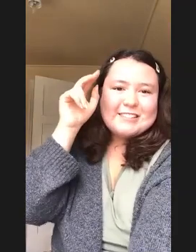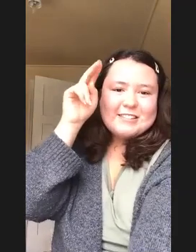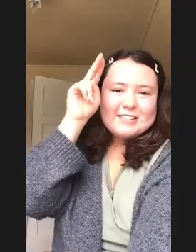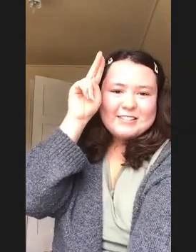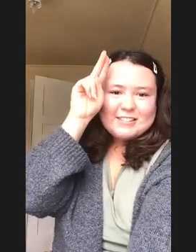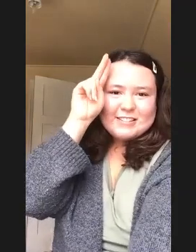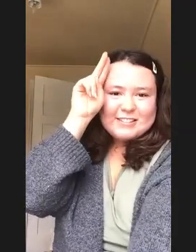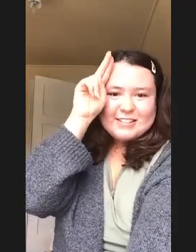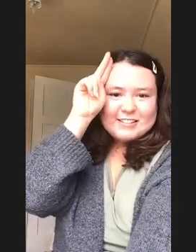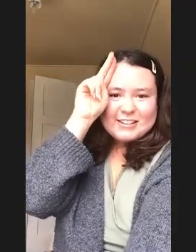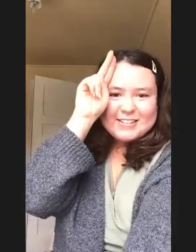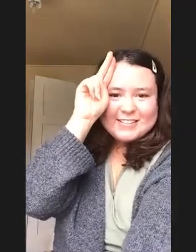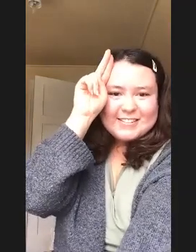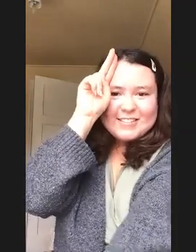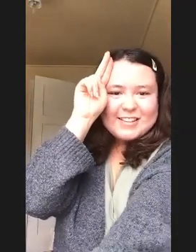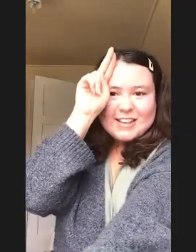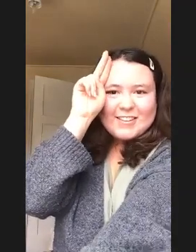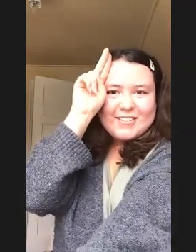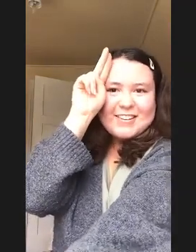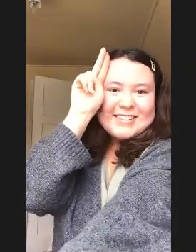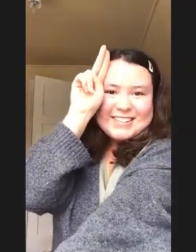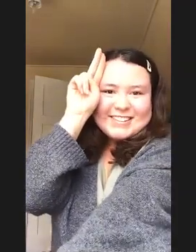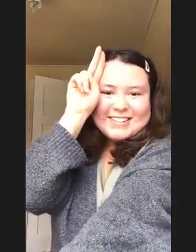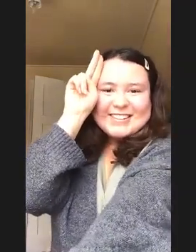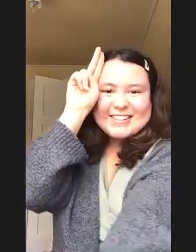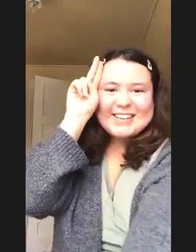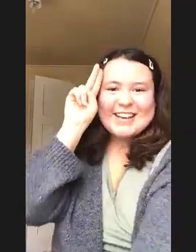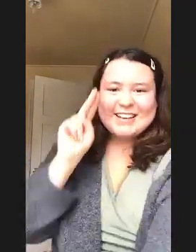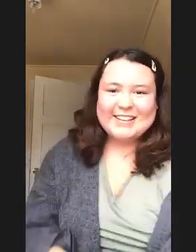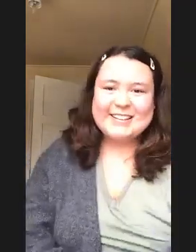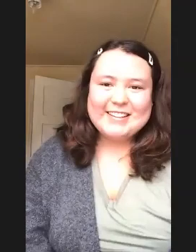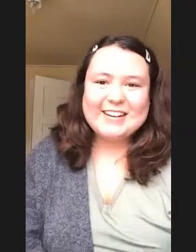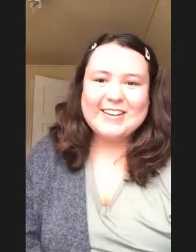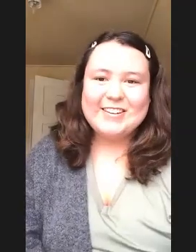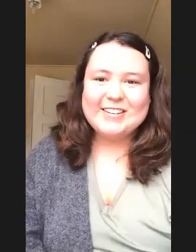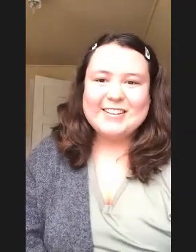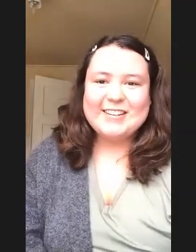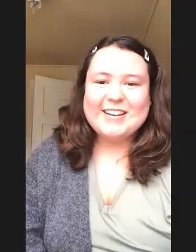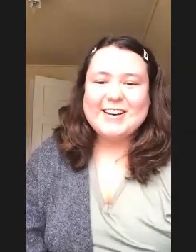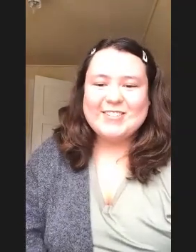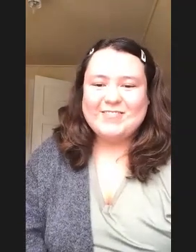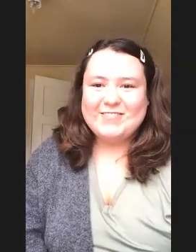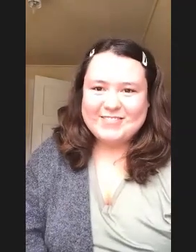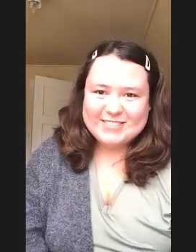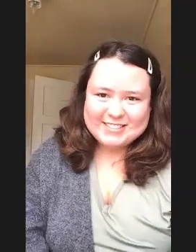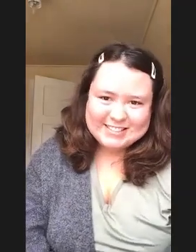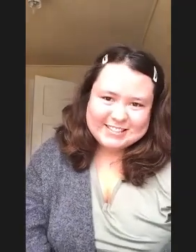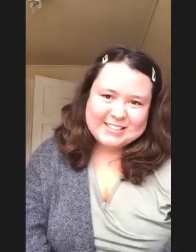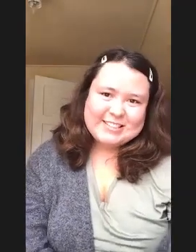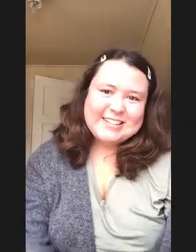uncle, uncle, you. Yeah, there you go. and then